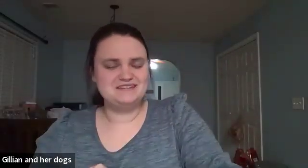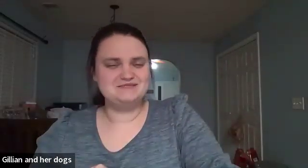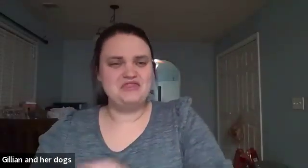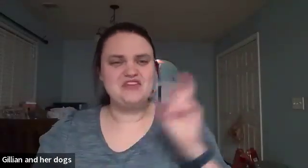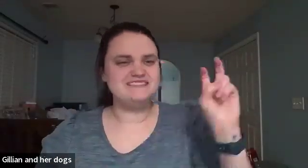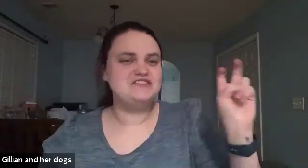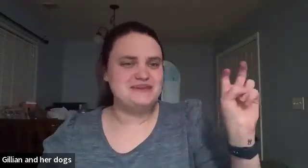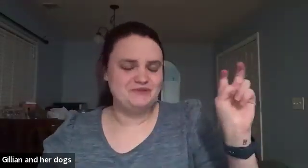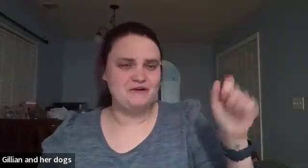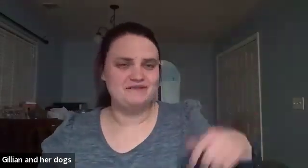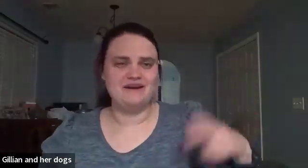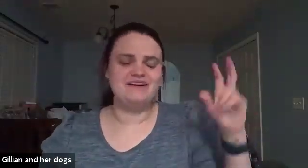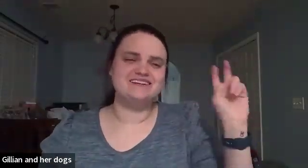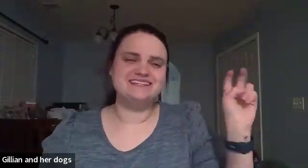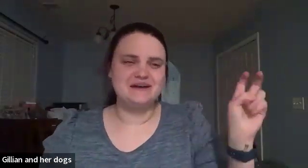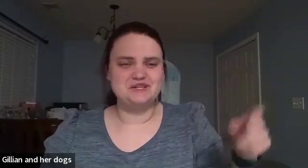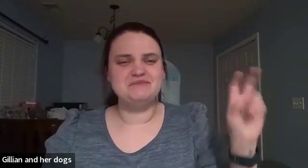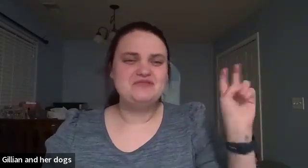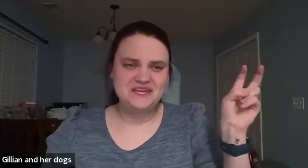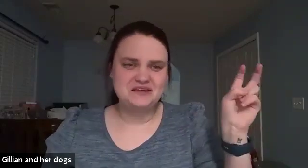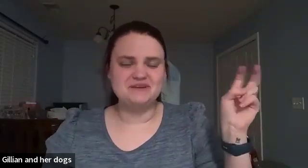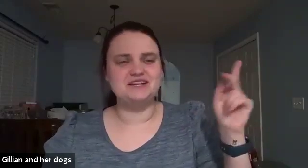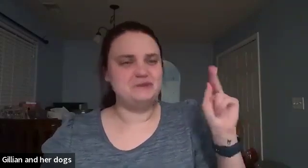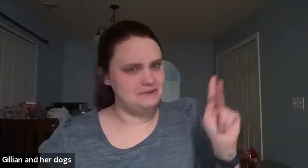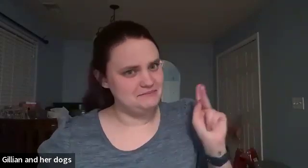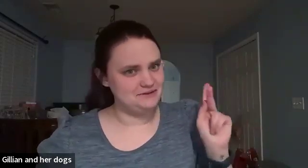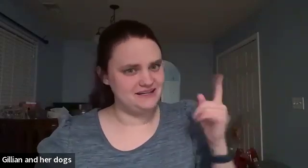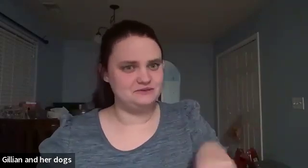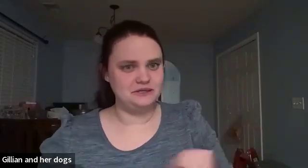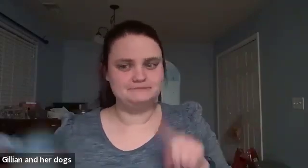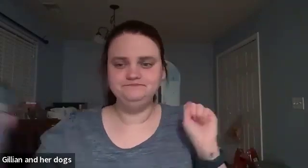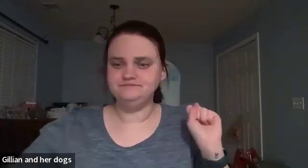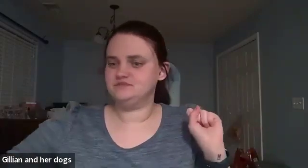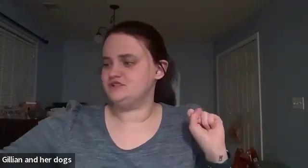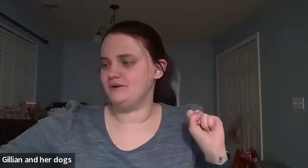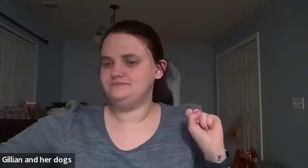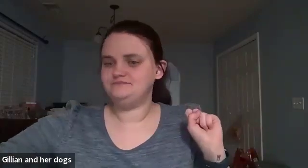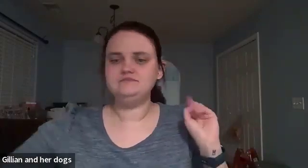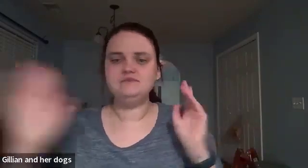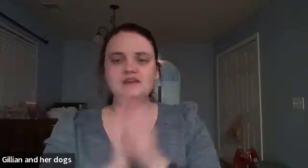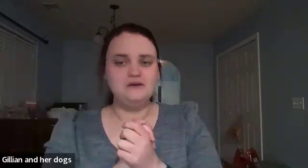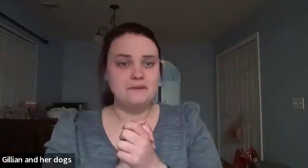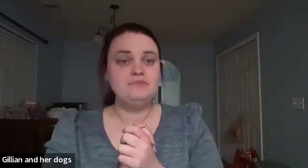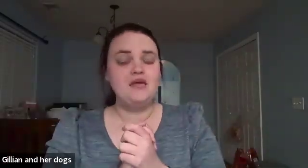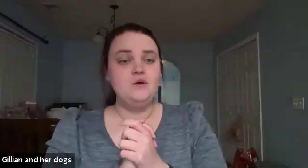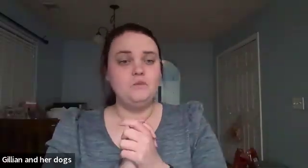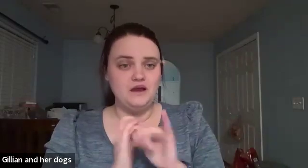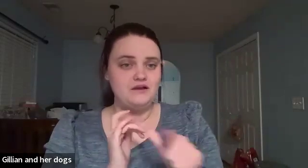And so that's the theme we're going for. I love how I said subject. I meant theme is going to be people next week. So, okay.